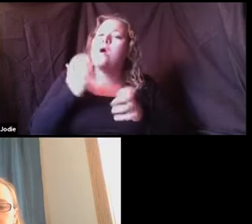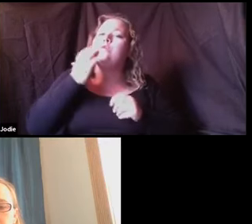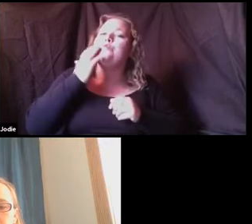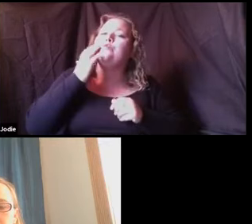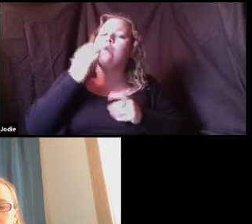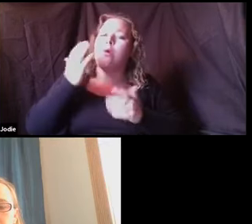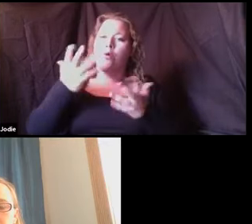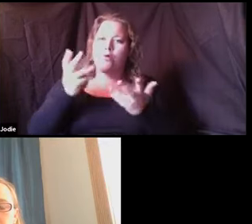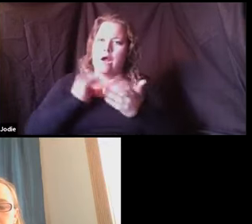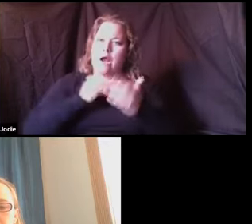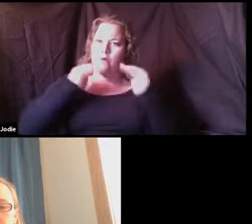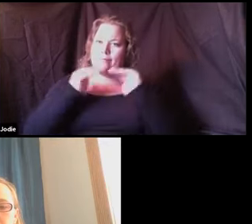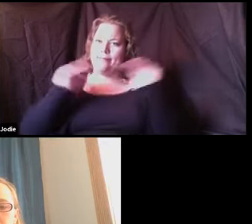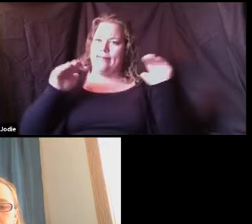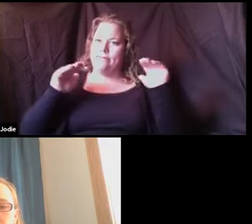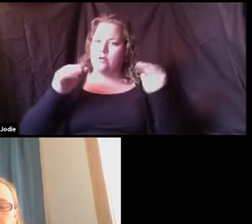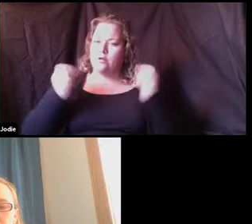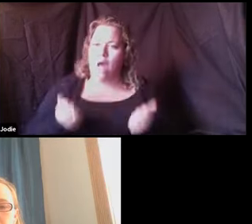community. And